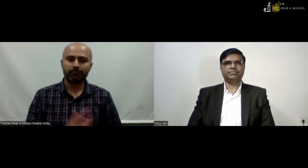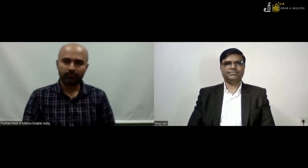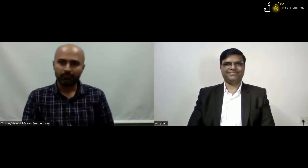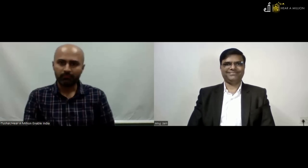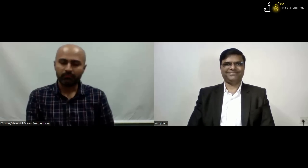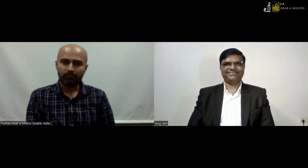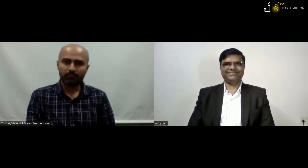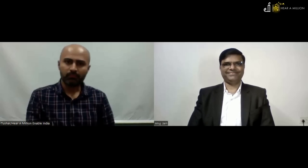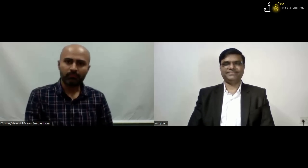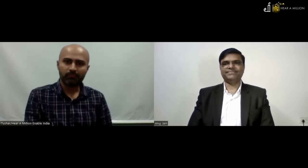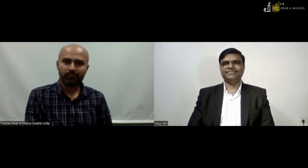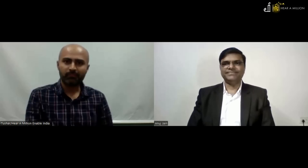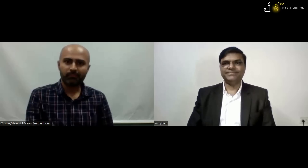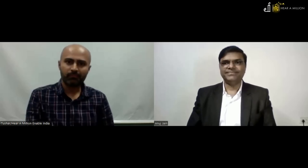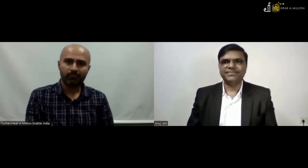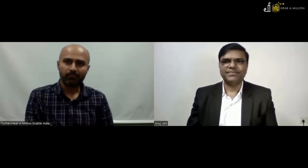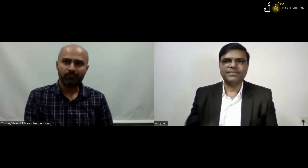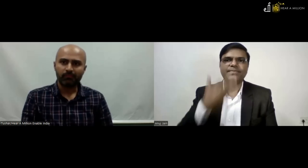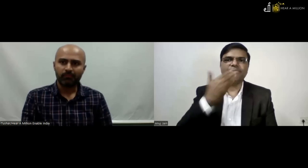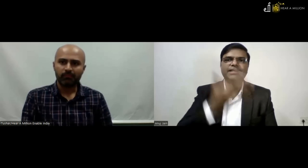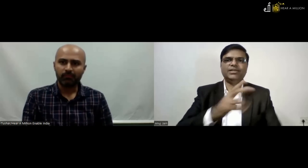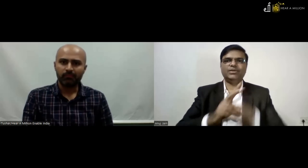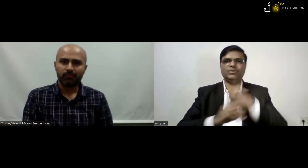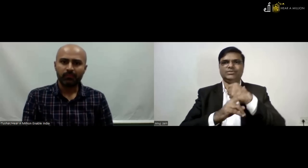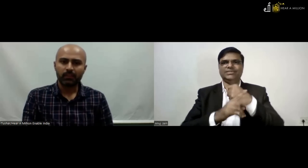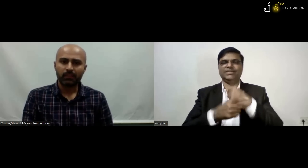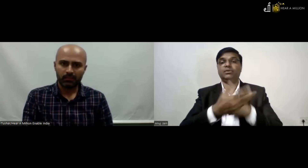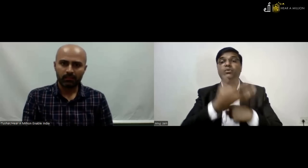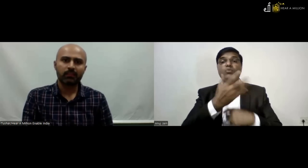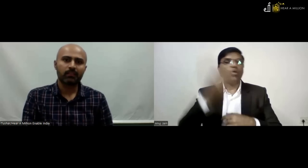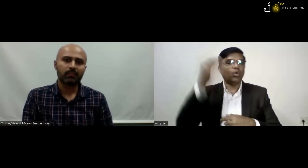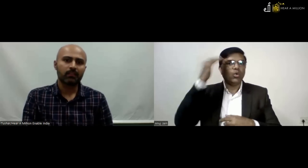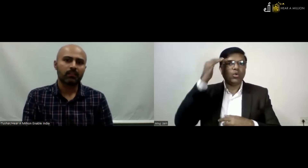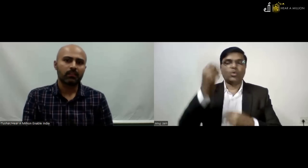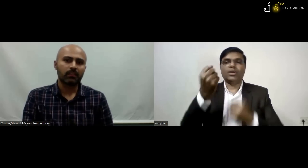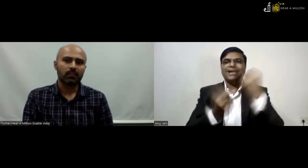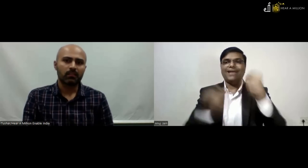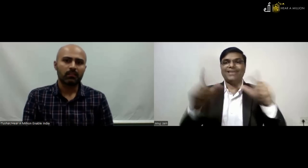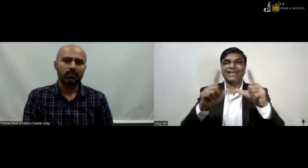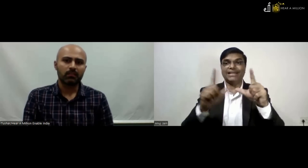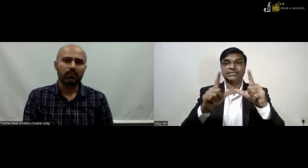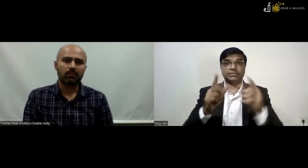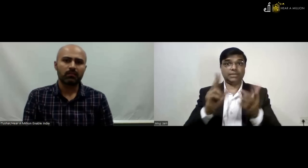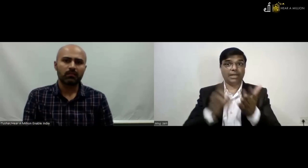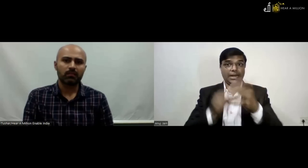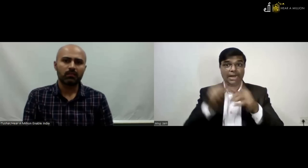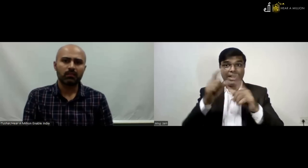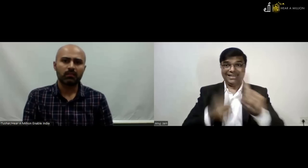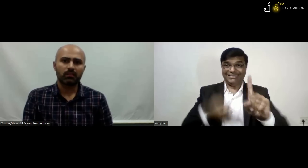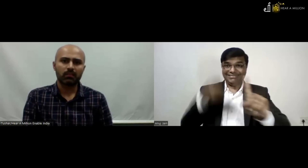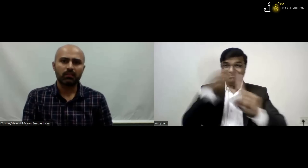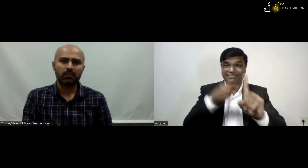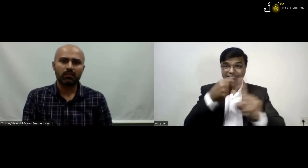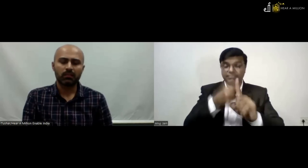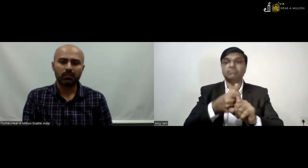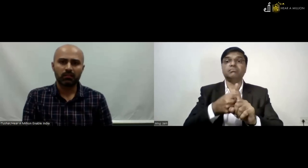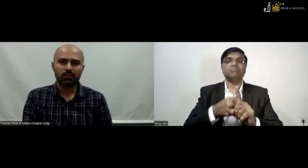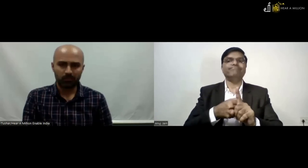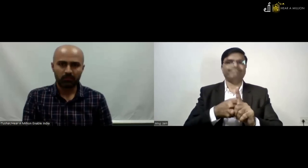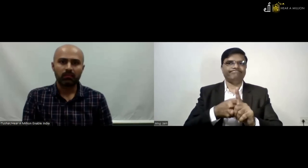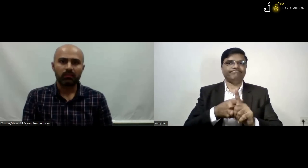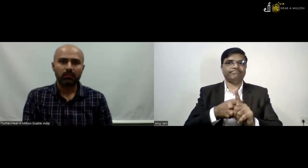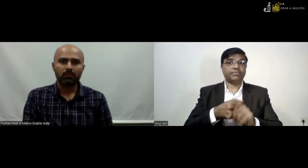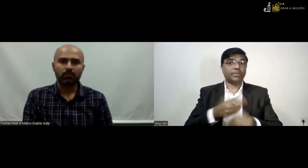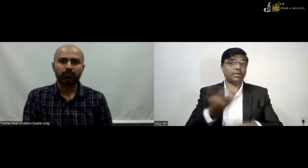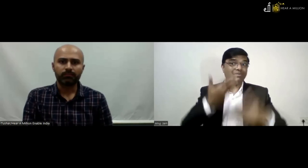say? Are licenses allowed for deaf and hard of hearing people? Thank you, Tushar. You want to know